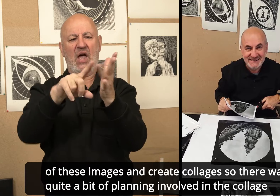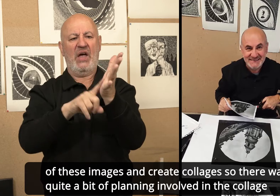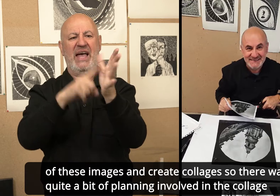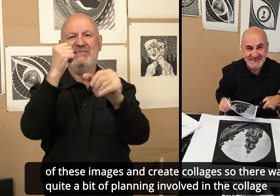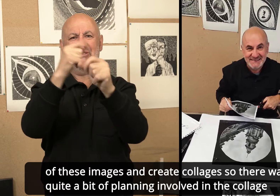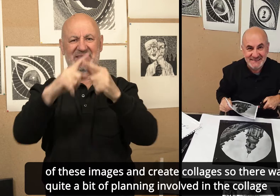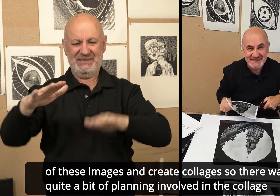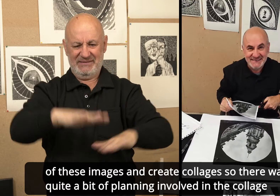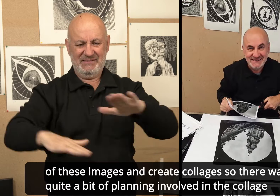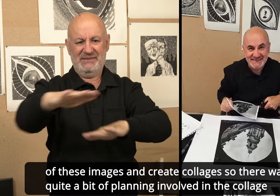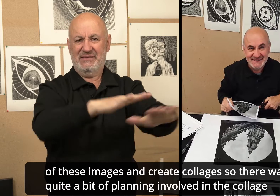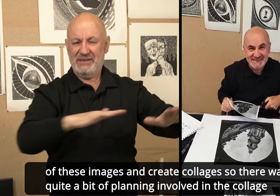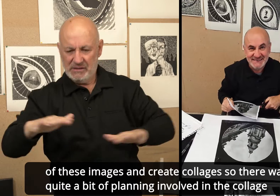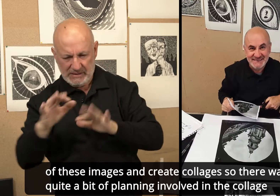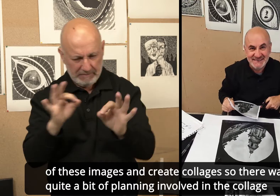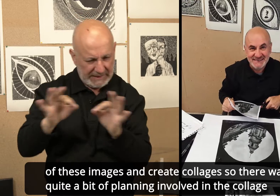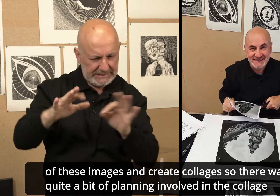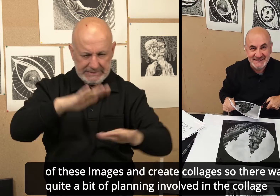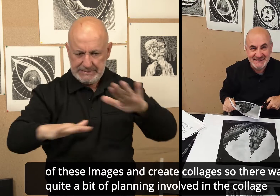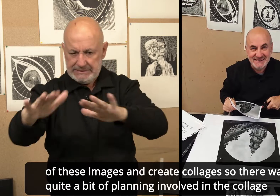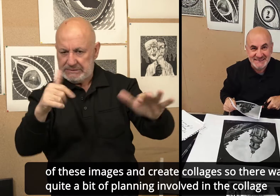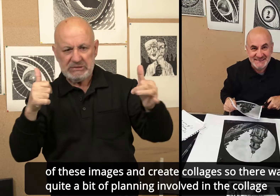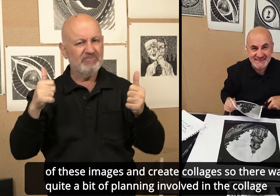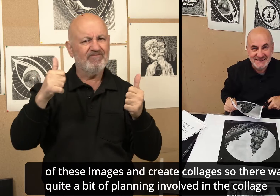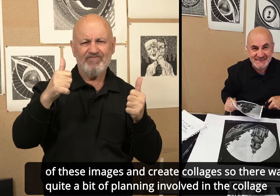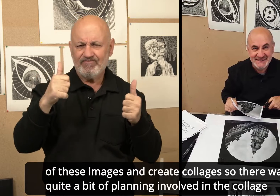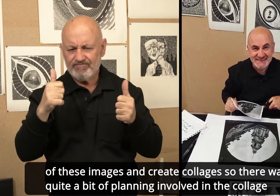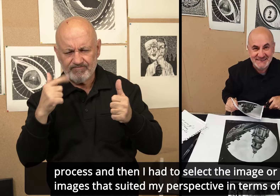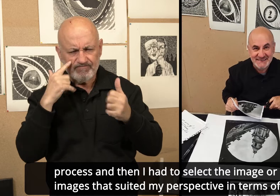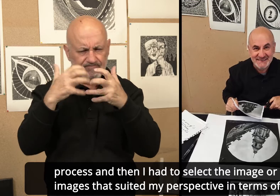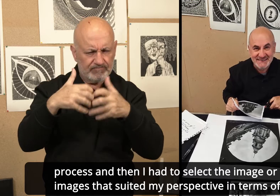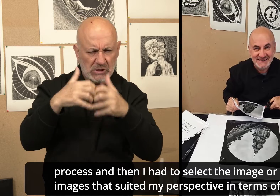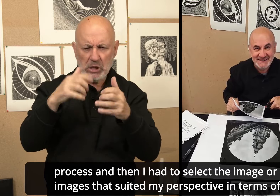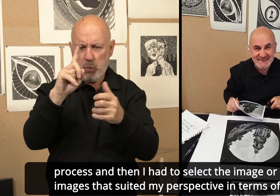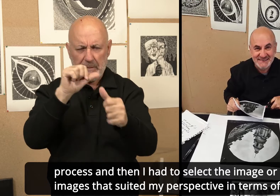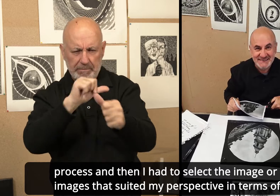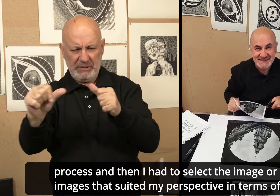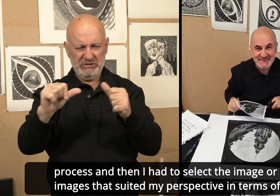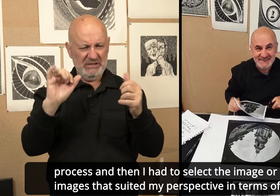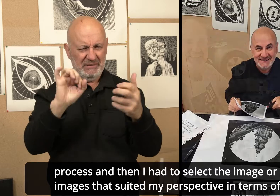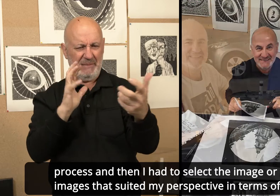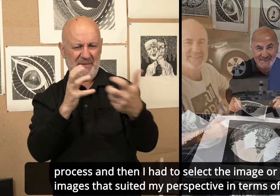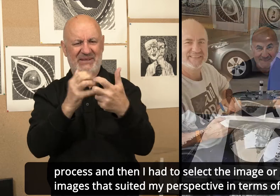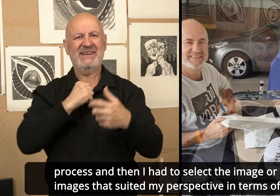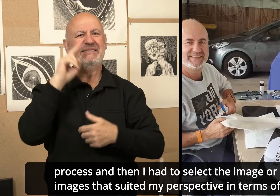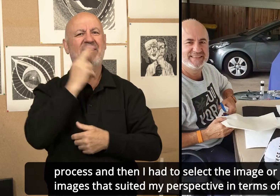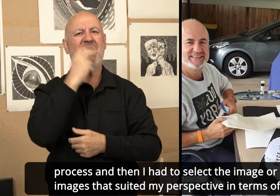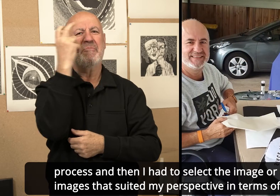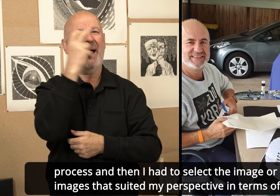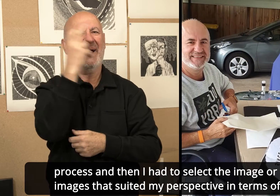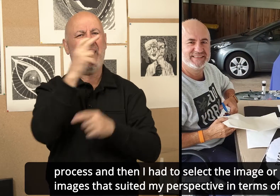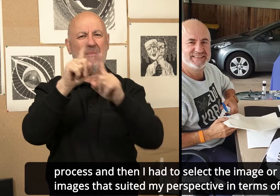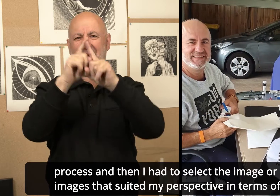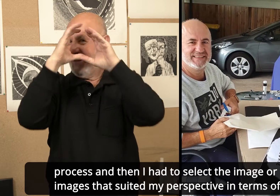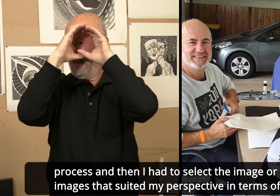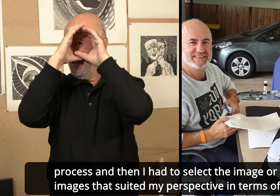and create collages. So there was quite a bit of planning involved in the collage process, and then I had to select the image